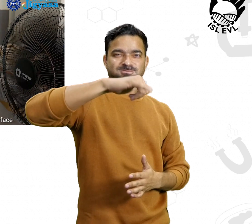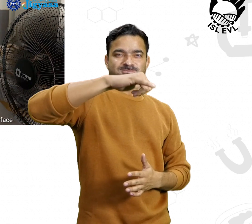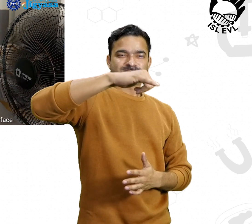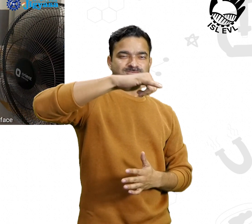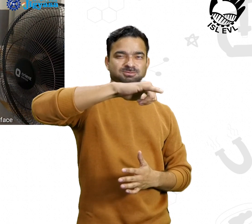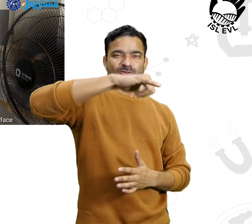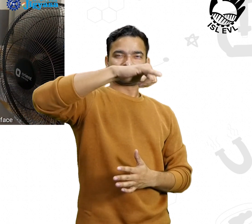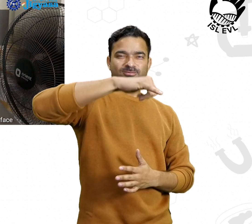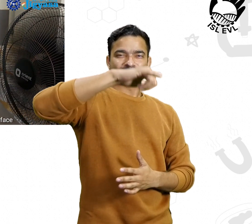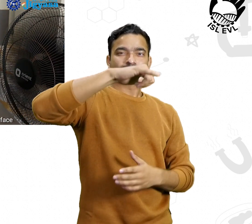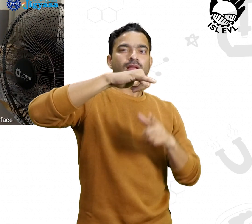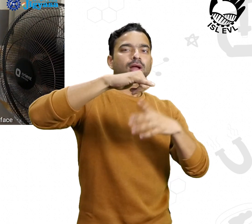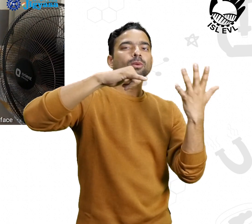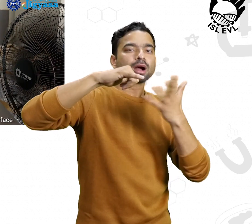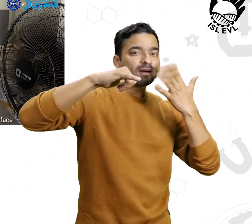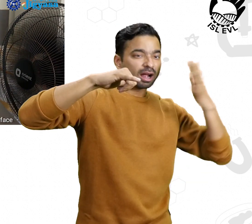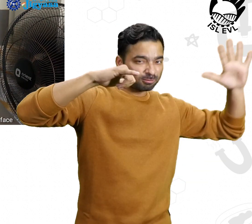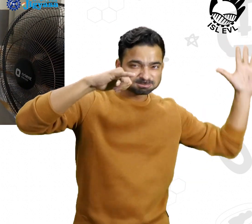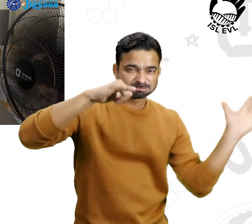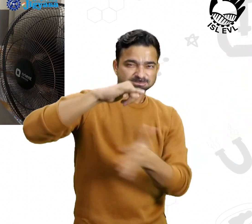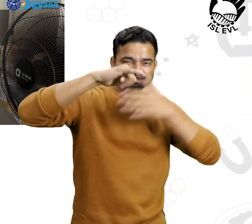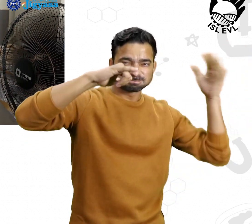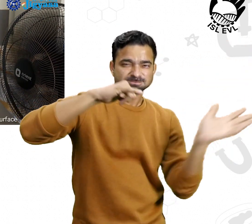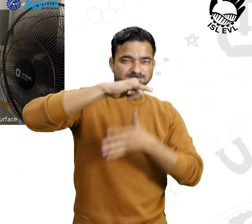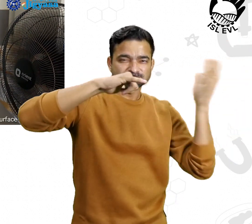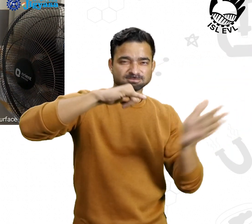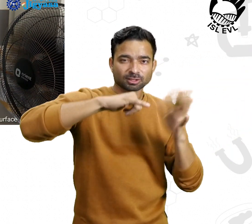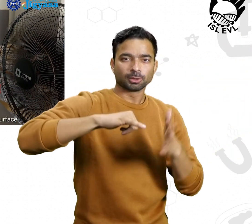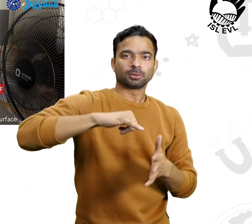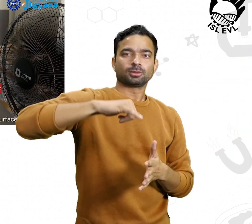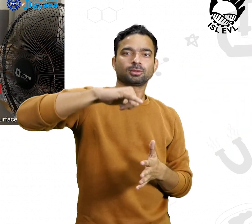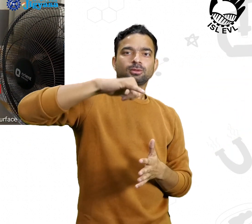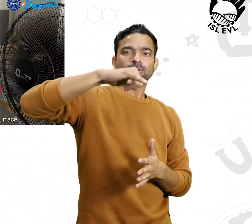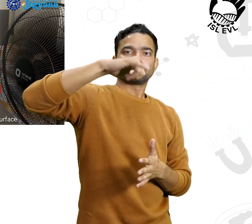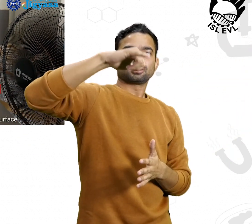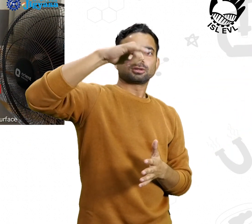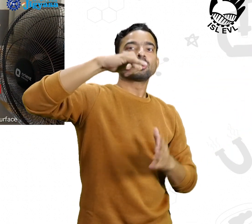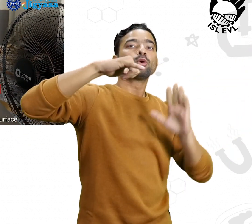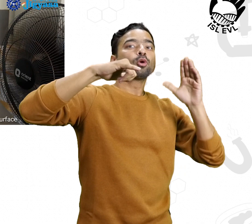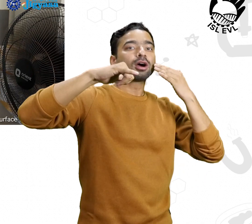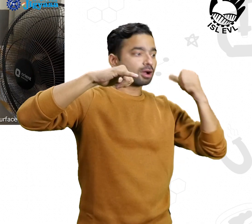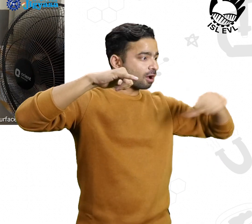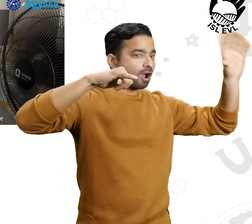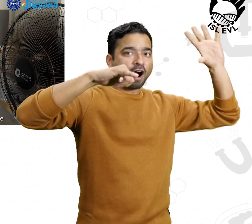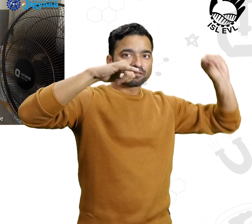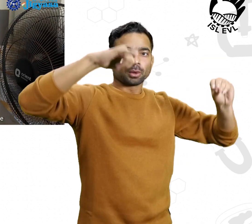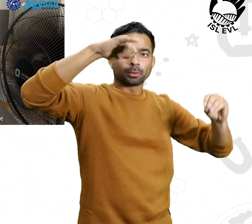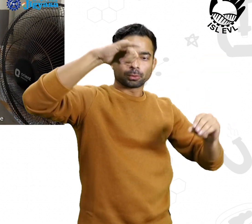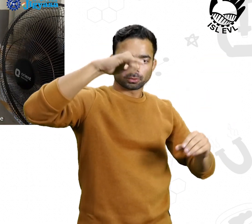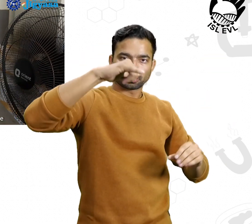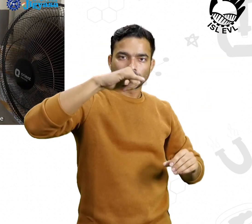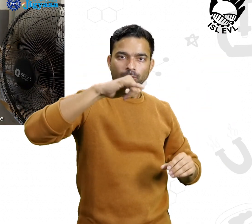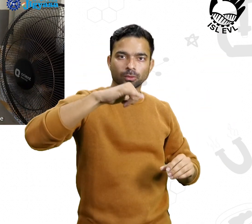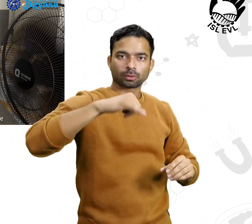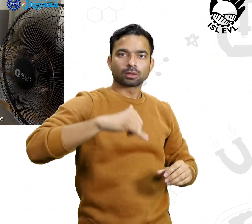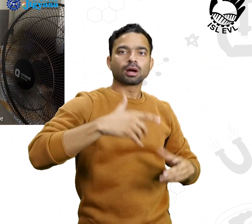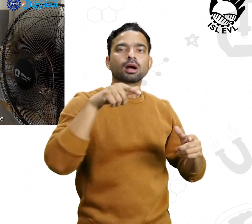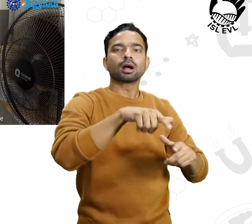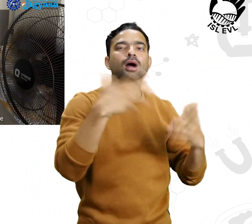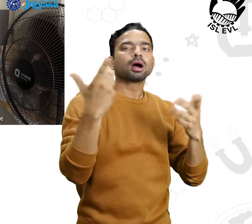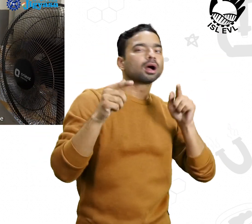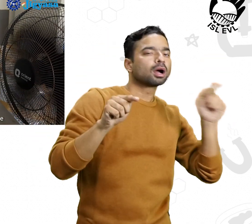Due to overpopulated airstream on top surface makes airstream to move faster on the top surface compared to the bottom